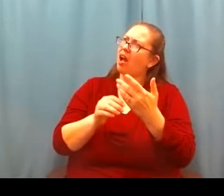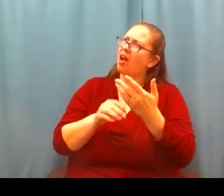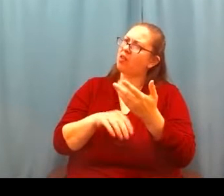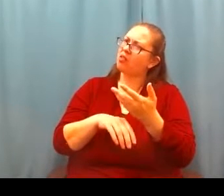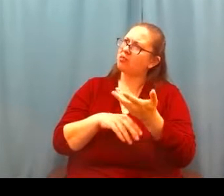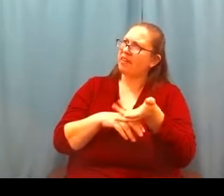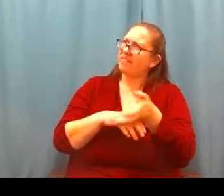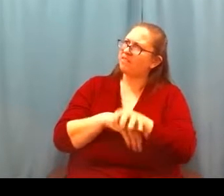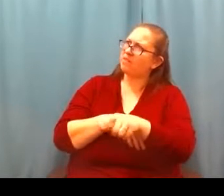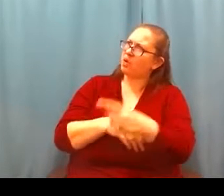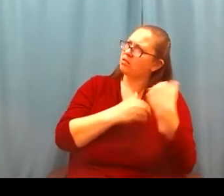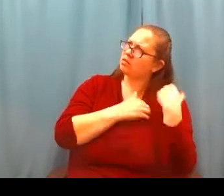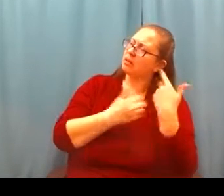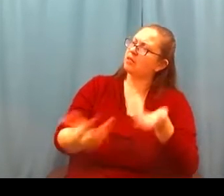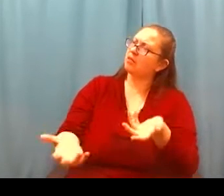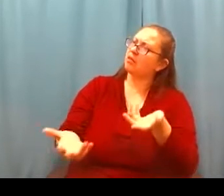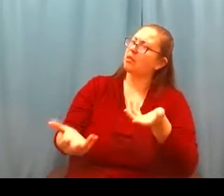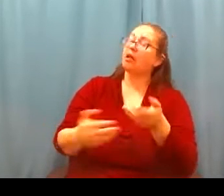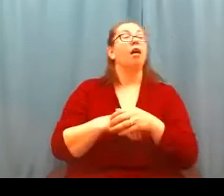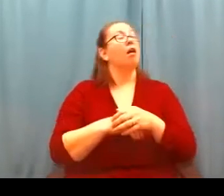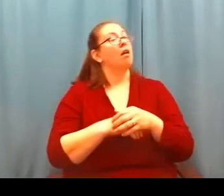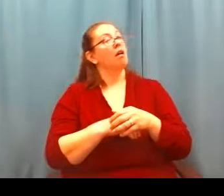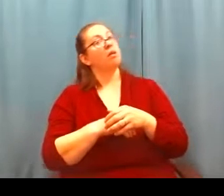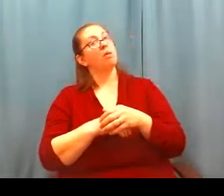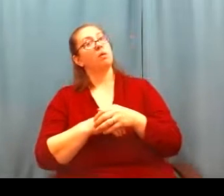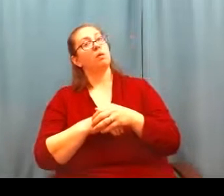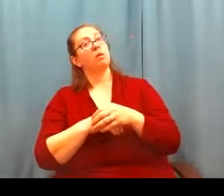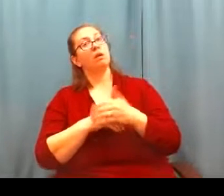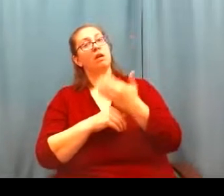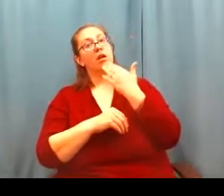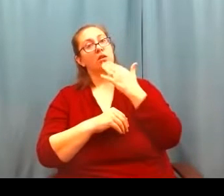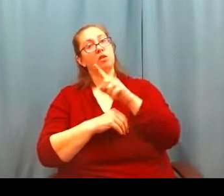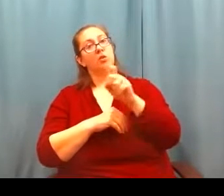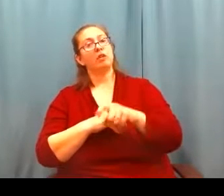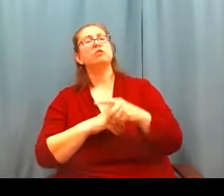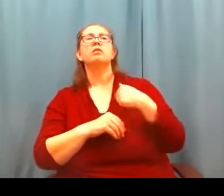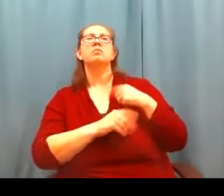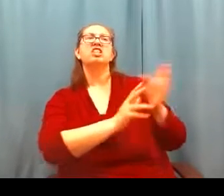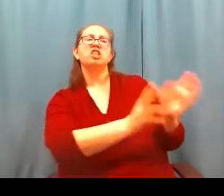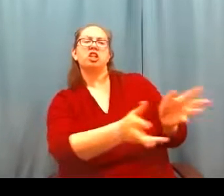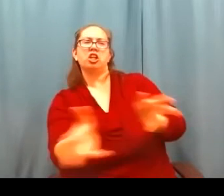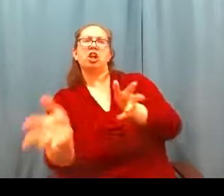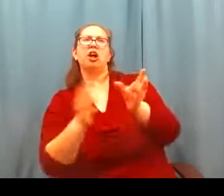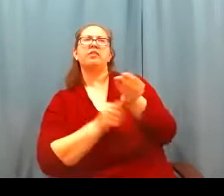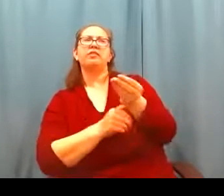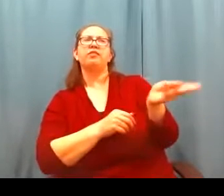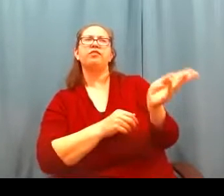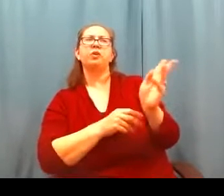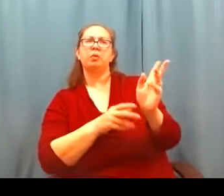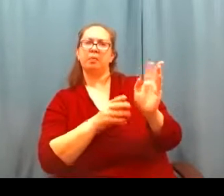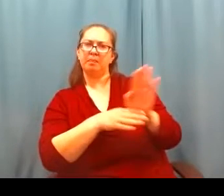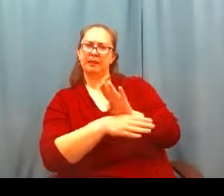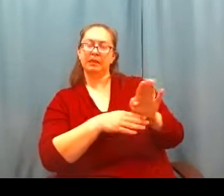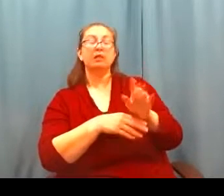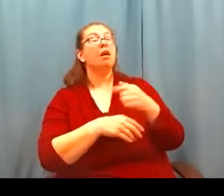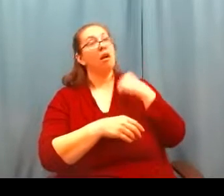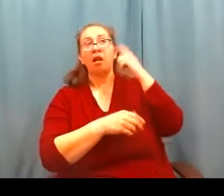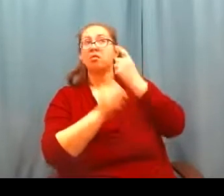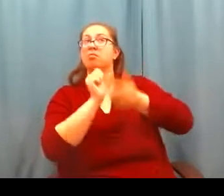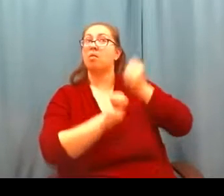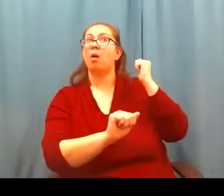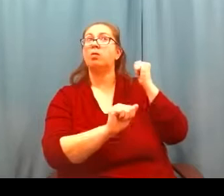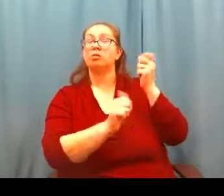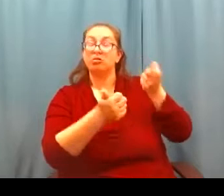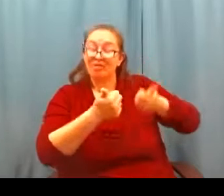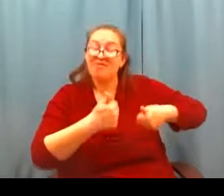really good question. You know, the businesses that I've spoken with, and I think most businesses will be trying hard to comply with